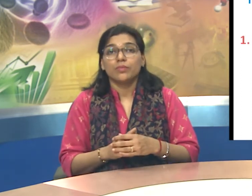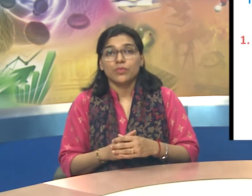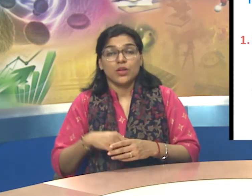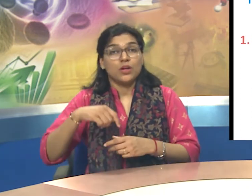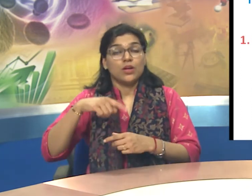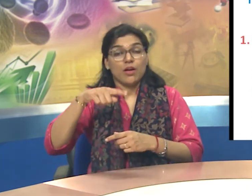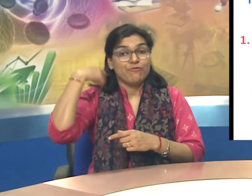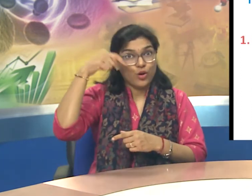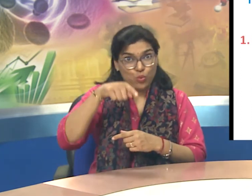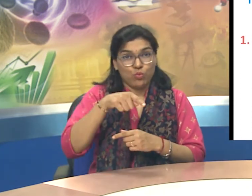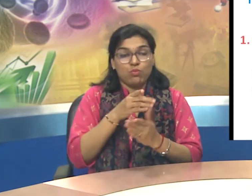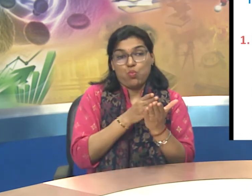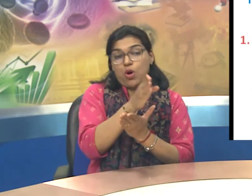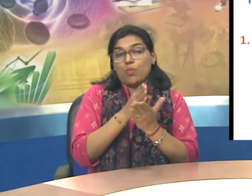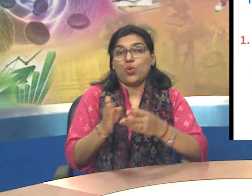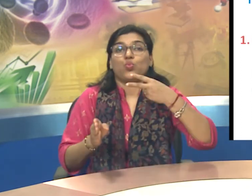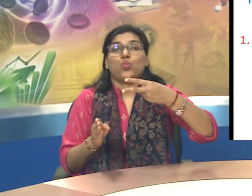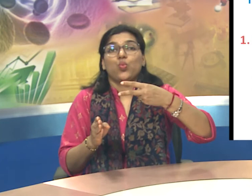while taking the call.